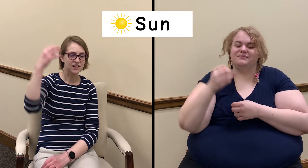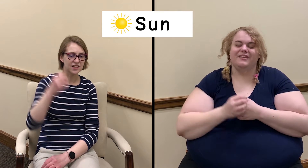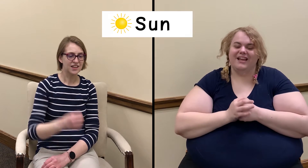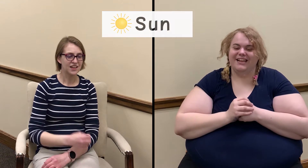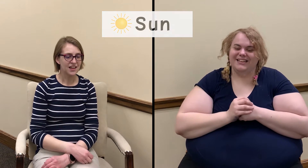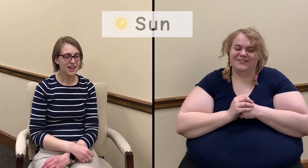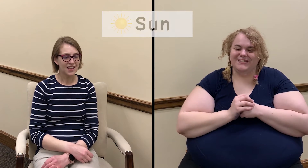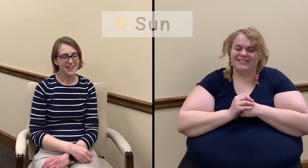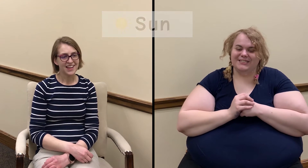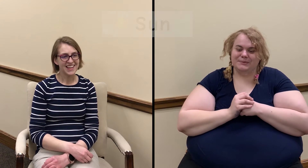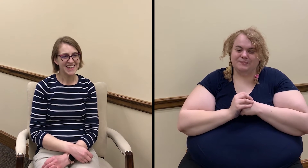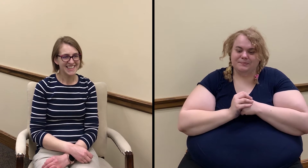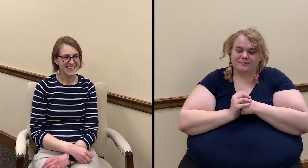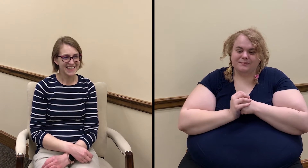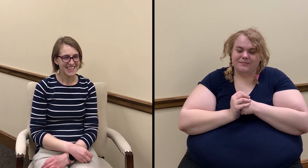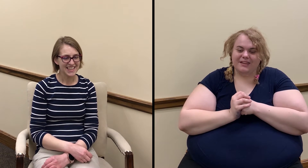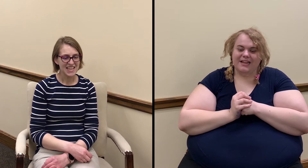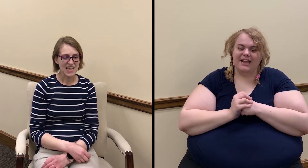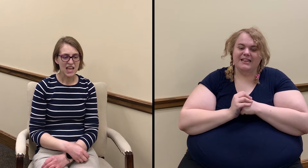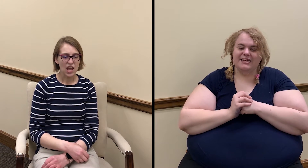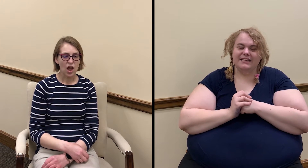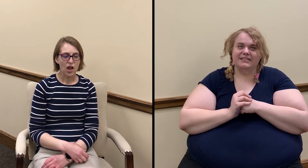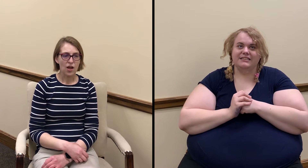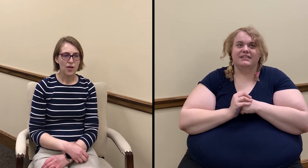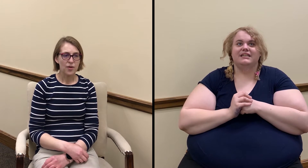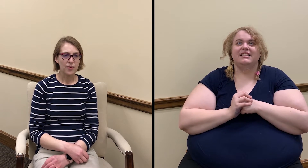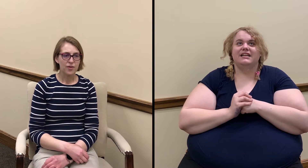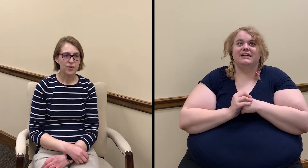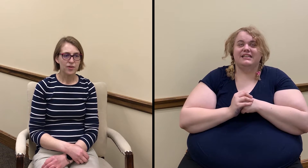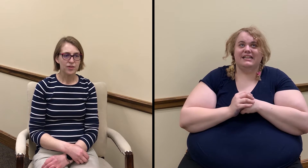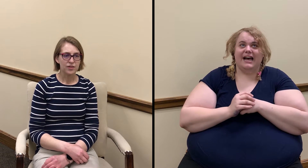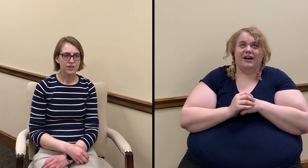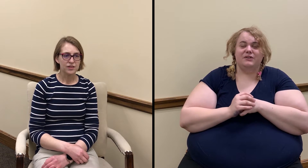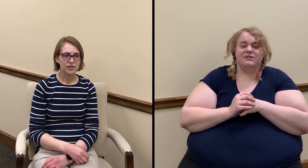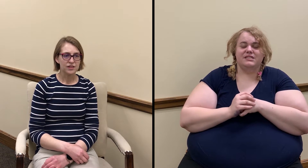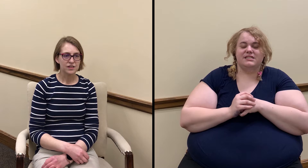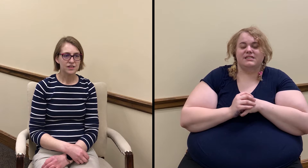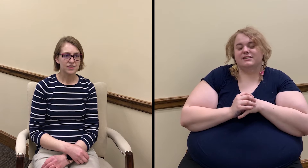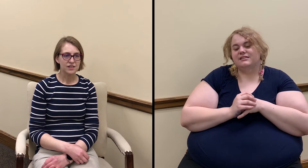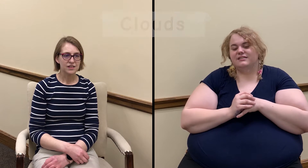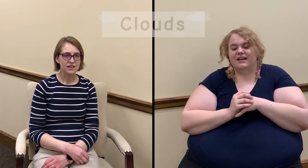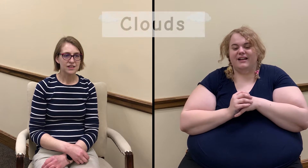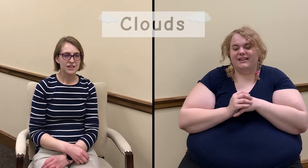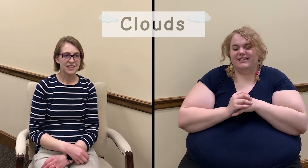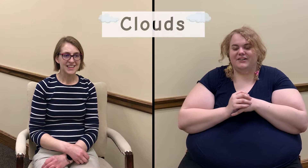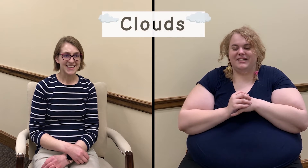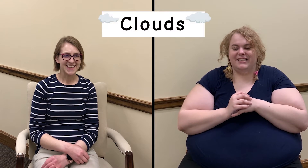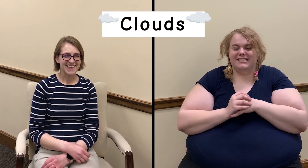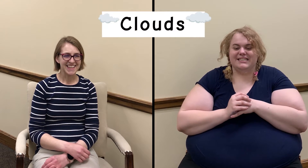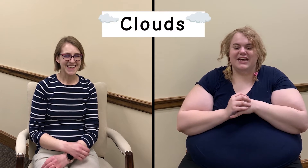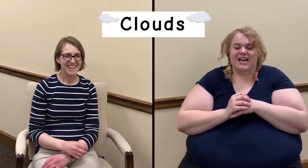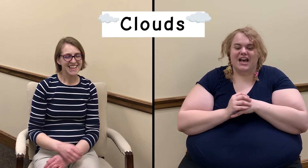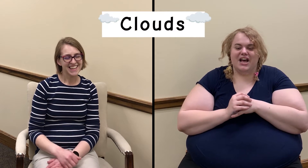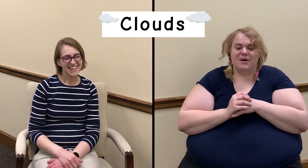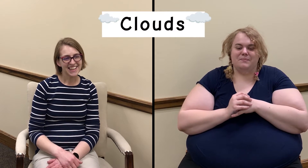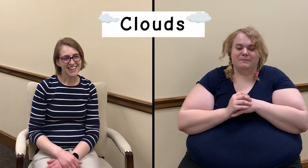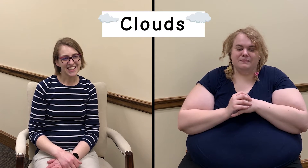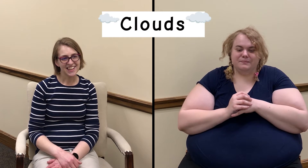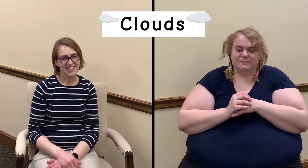Oh, sunshine, yeah. I like that one too. And then clouds. I like cloudy things.